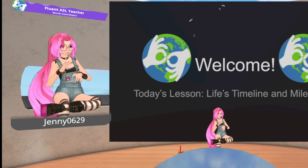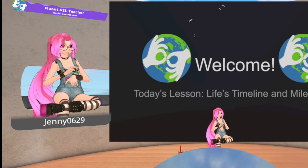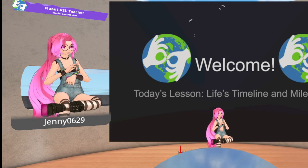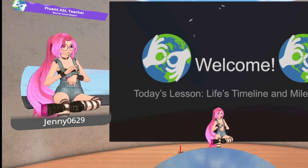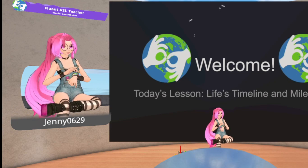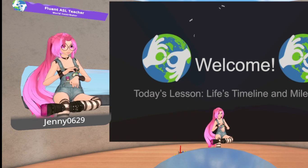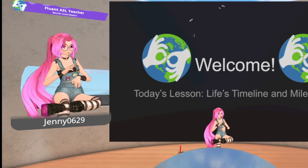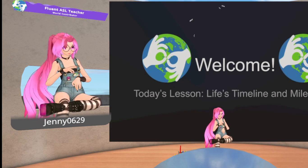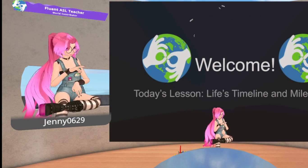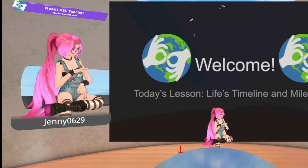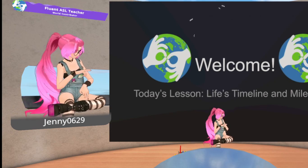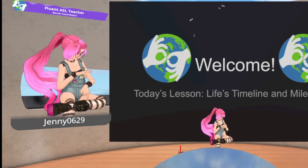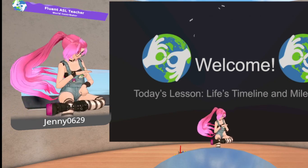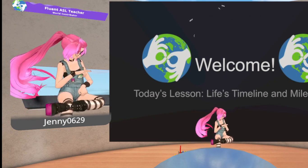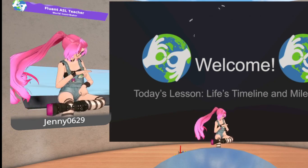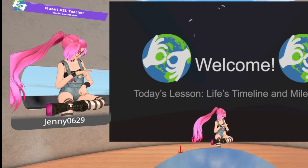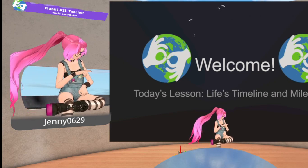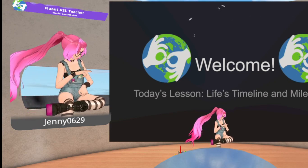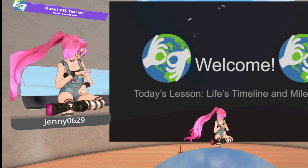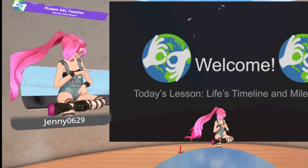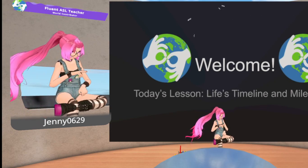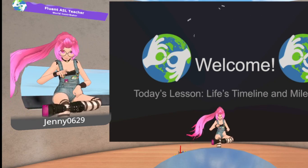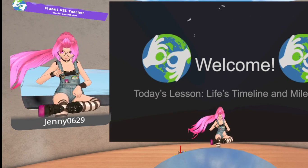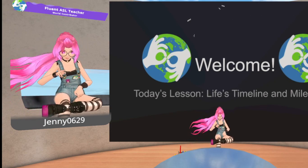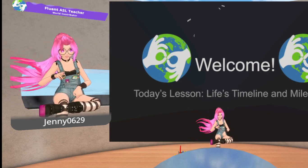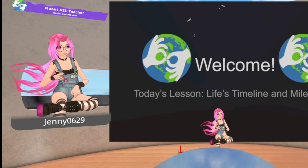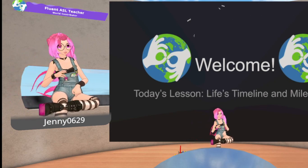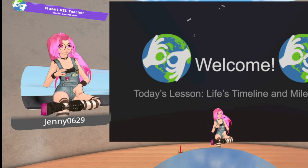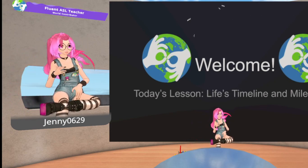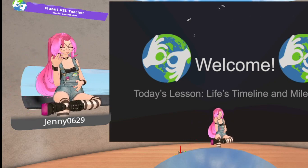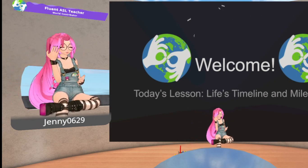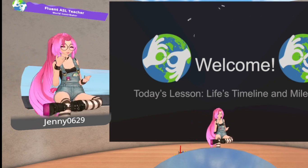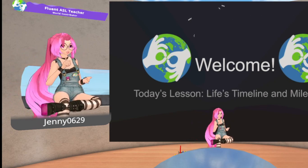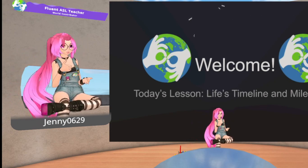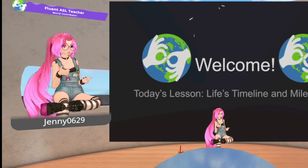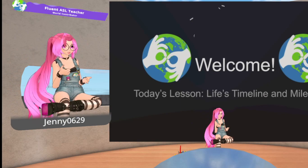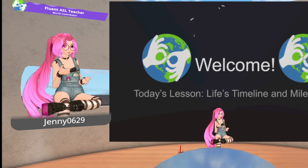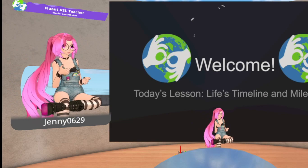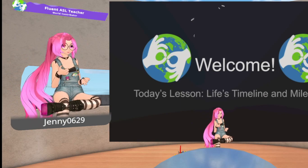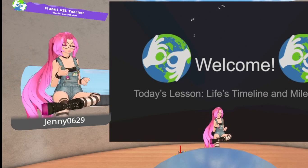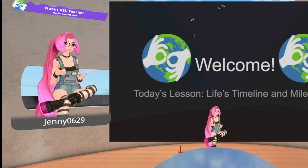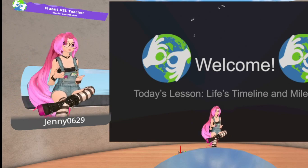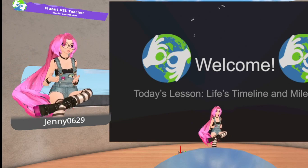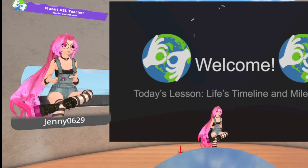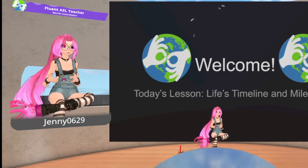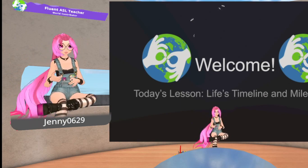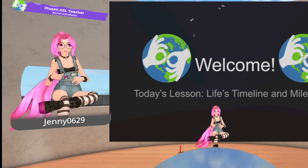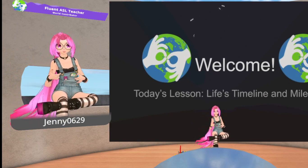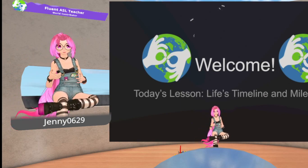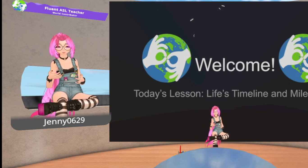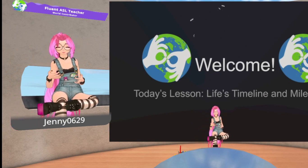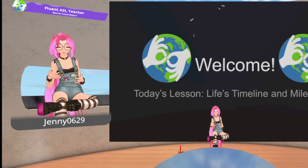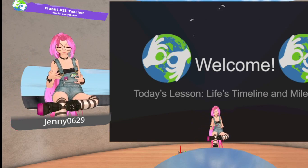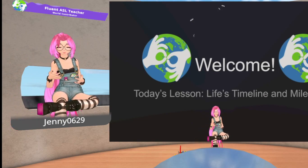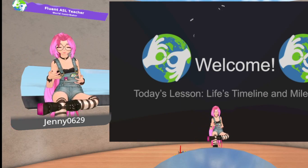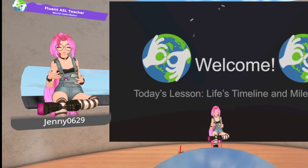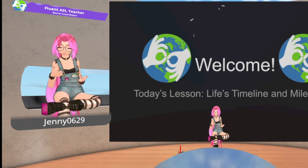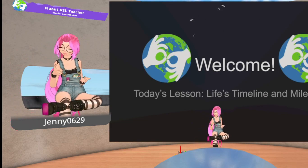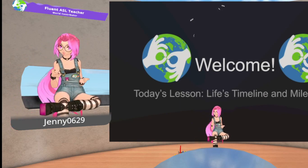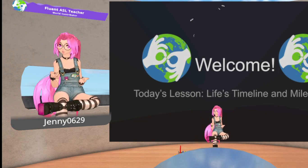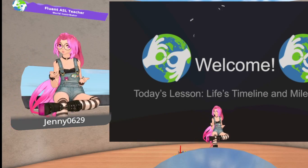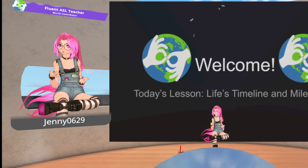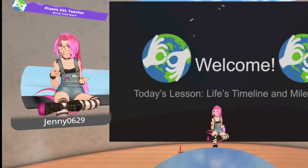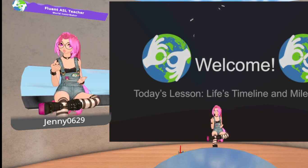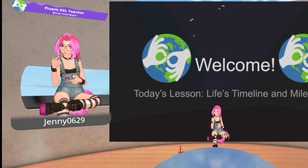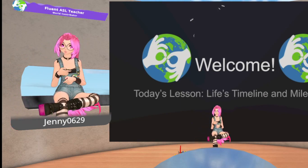a Jewish church? And he just looked at the menorah and looked at me and said, I don't know, why not? And I was like,